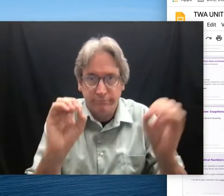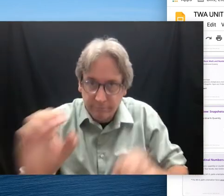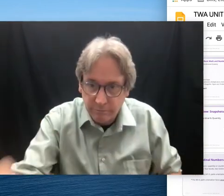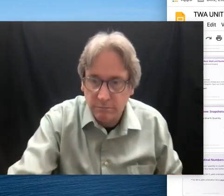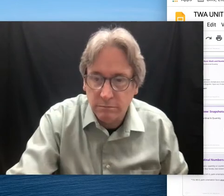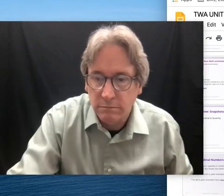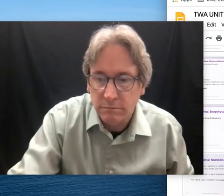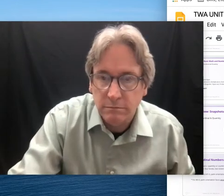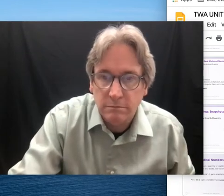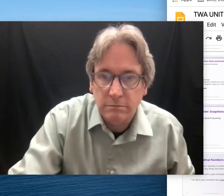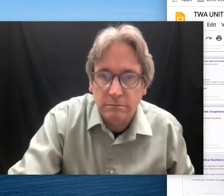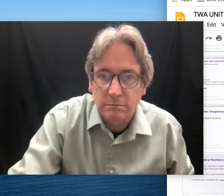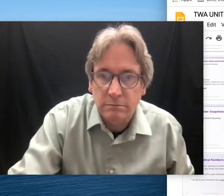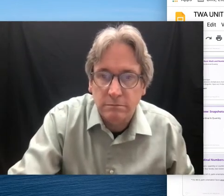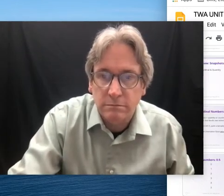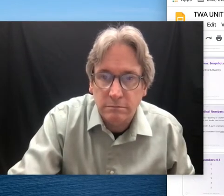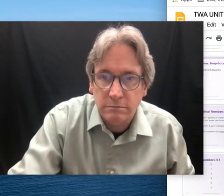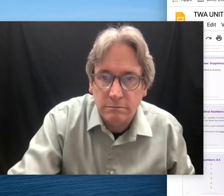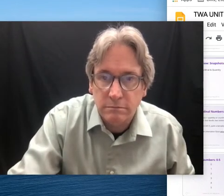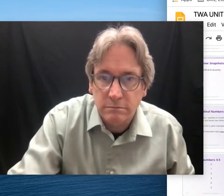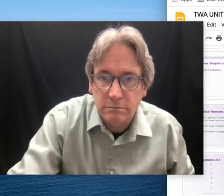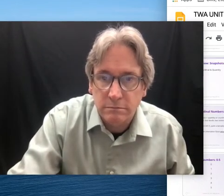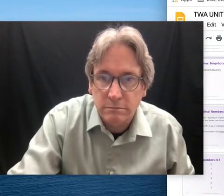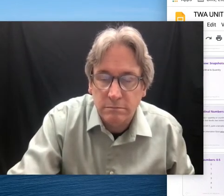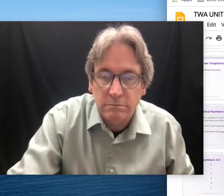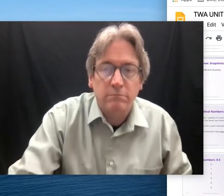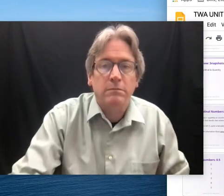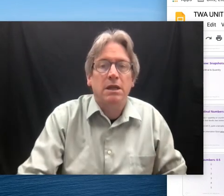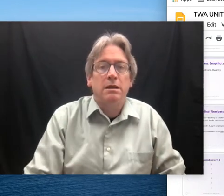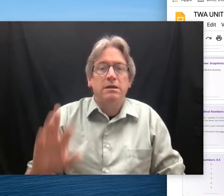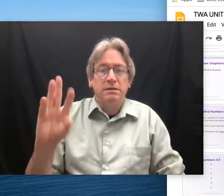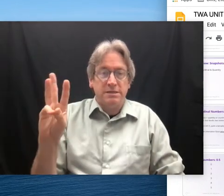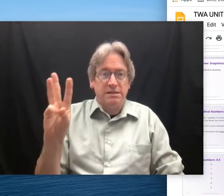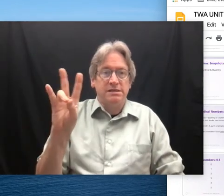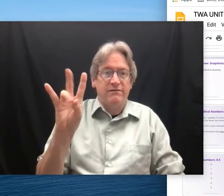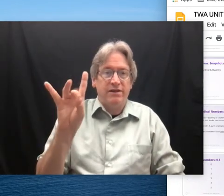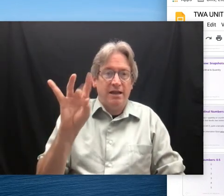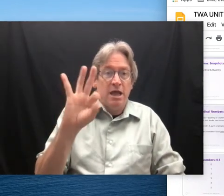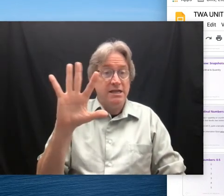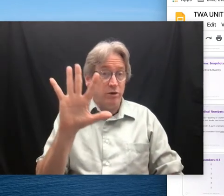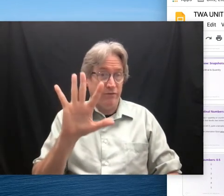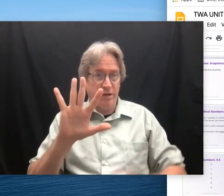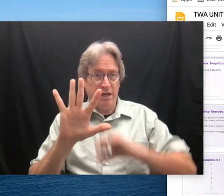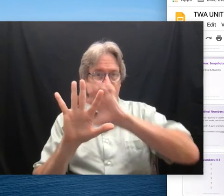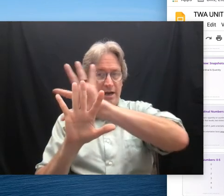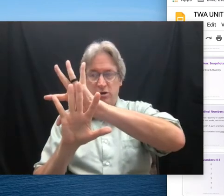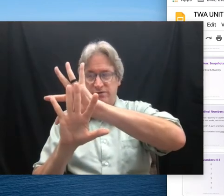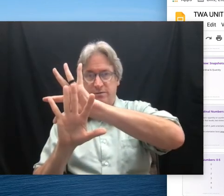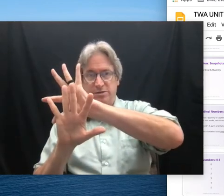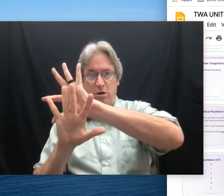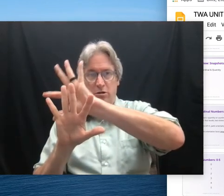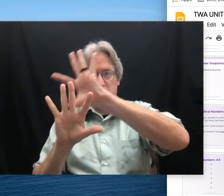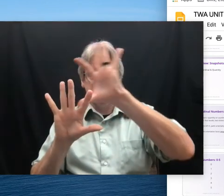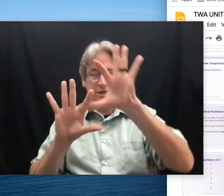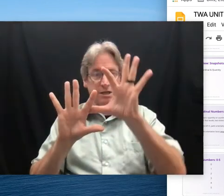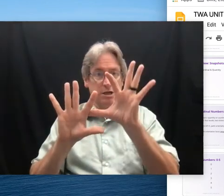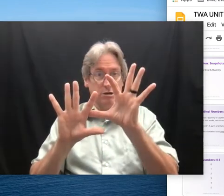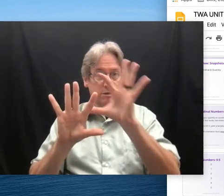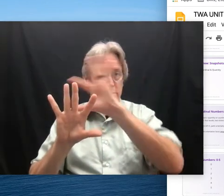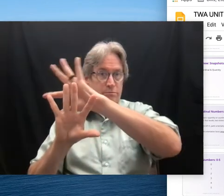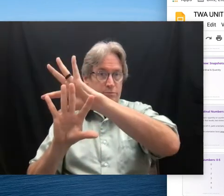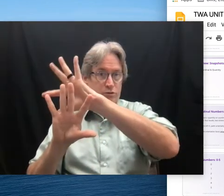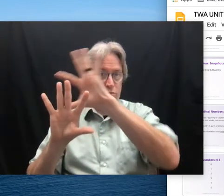nothing. 6, 7, 8. So if you think about it, it goes from the smaller to